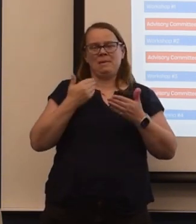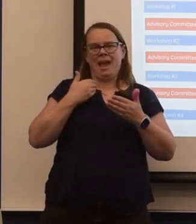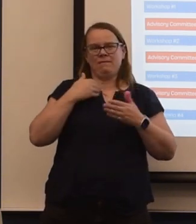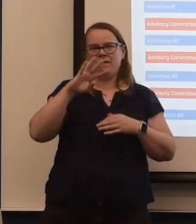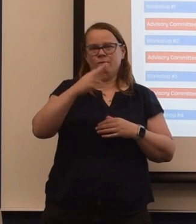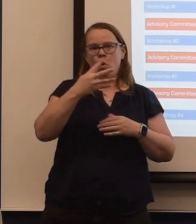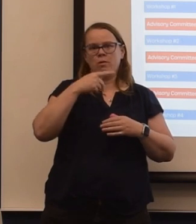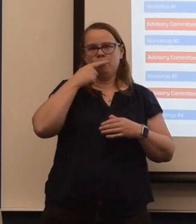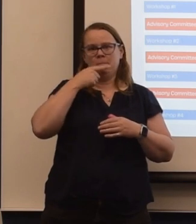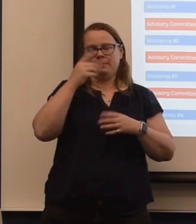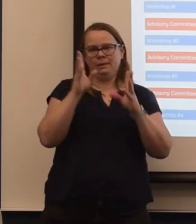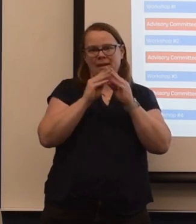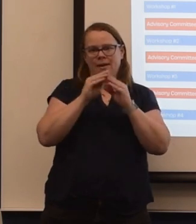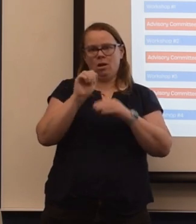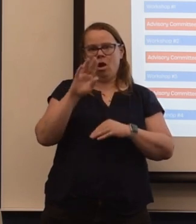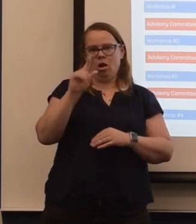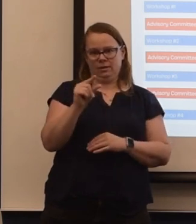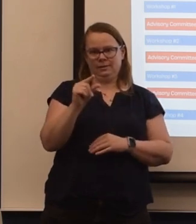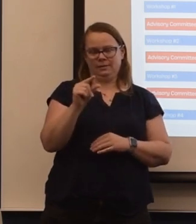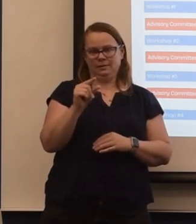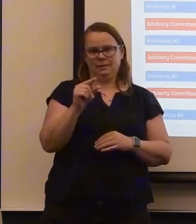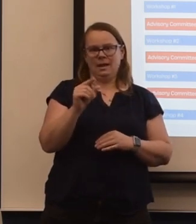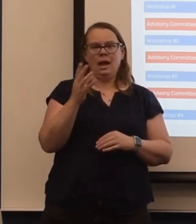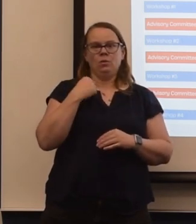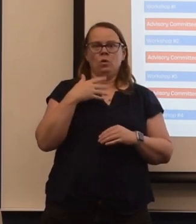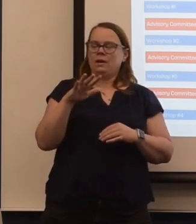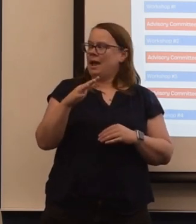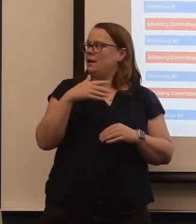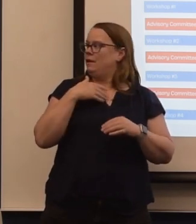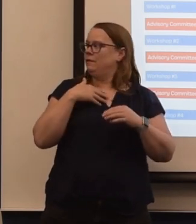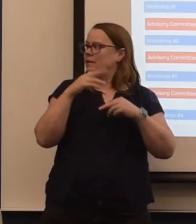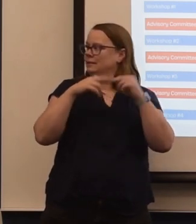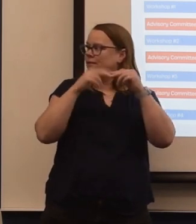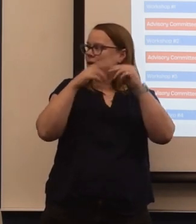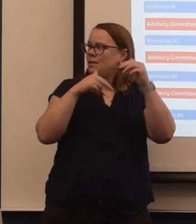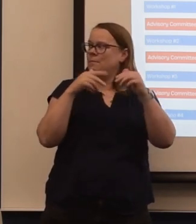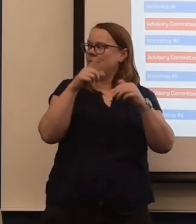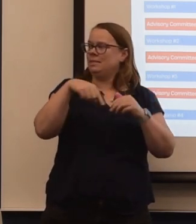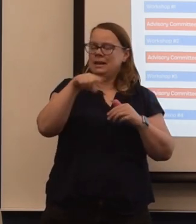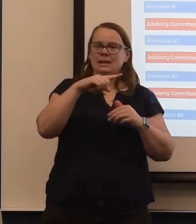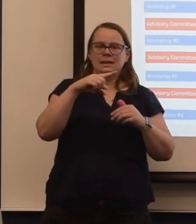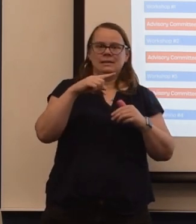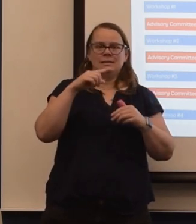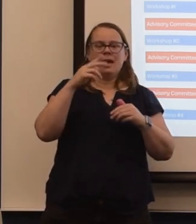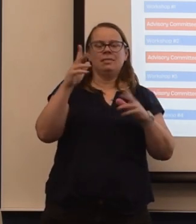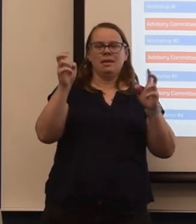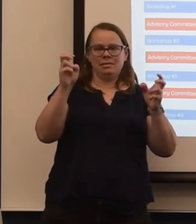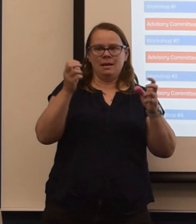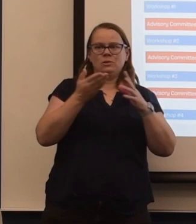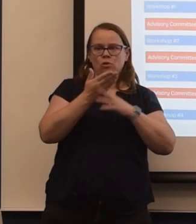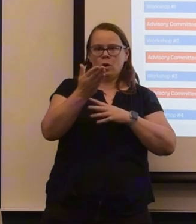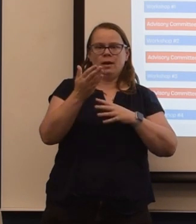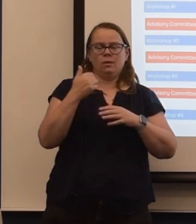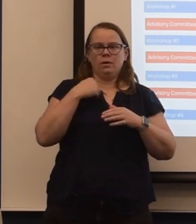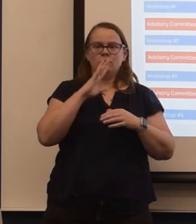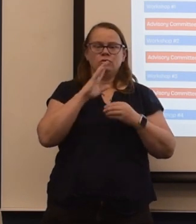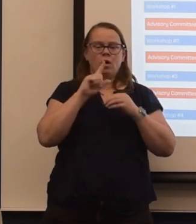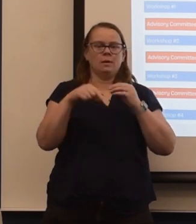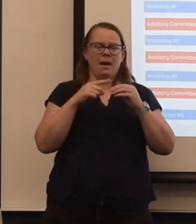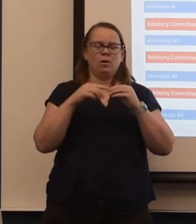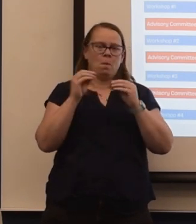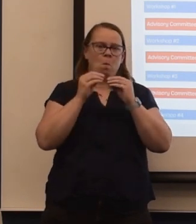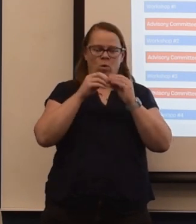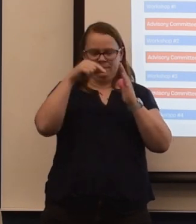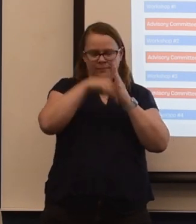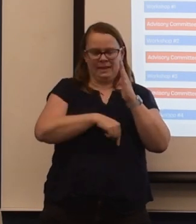4th public meeting in August, and we'll kind of build these the themes throughout. We're going to talk about, you know, we'll get into